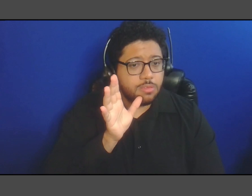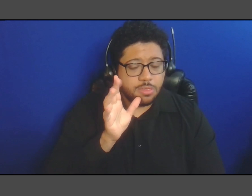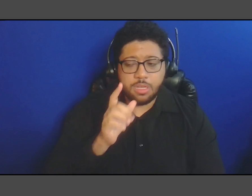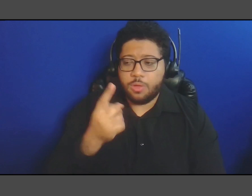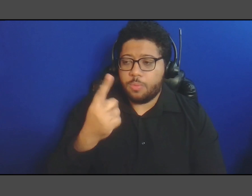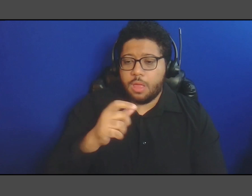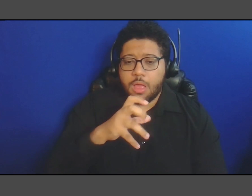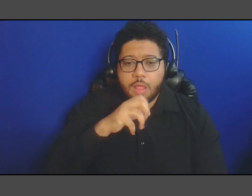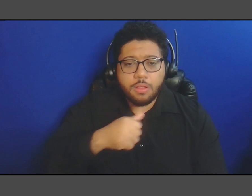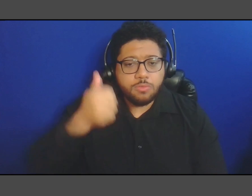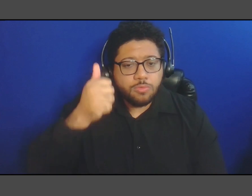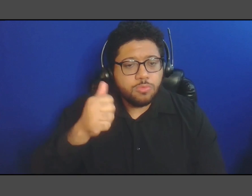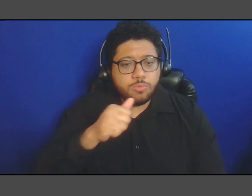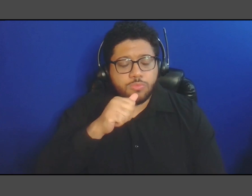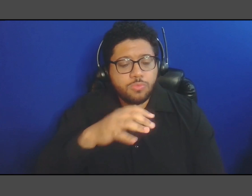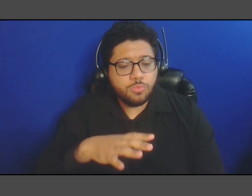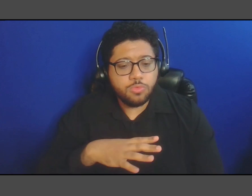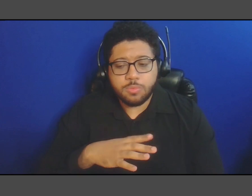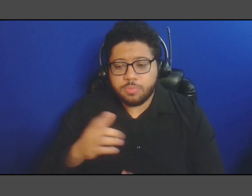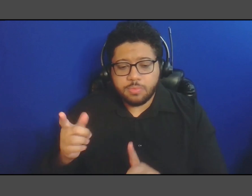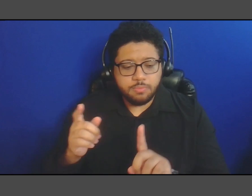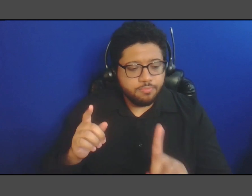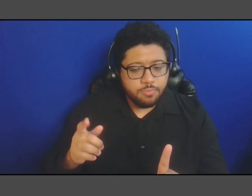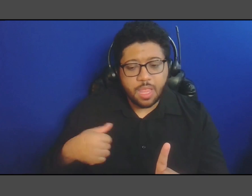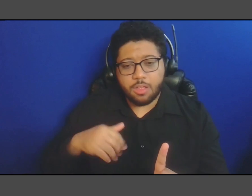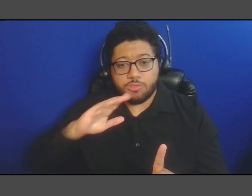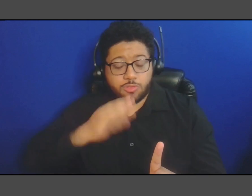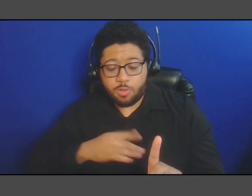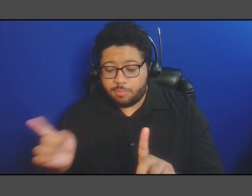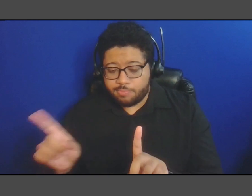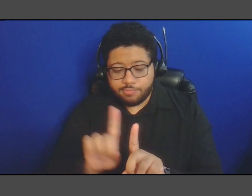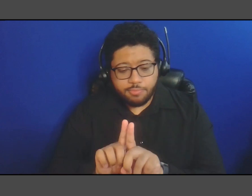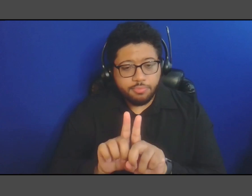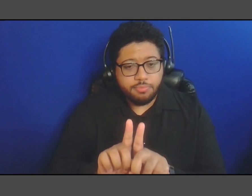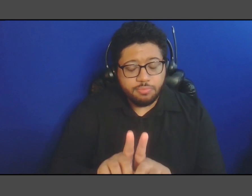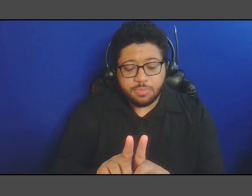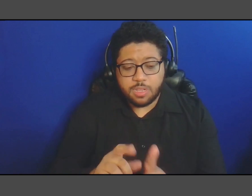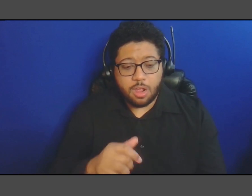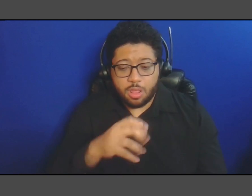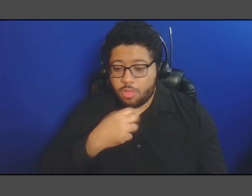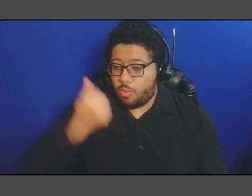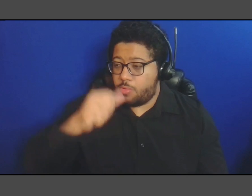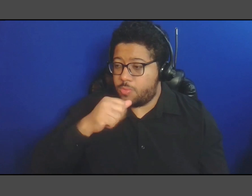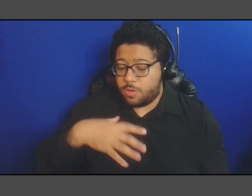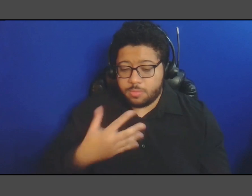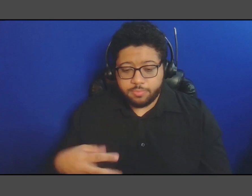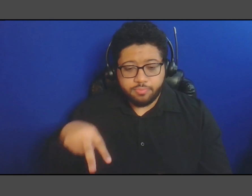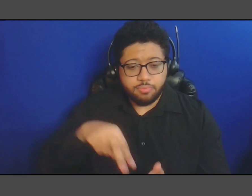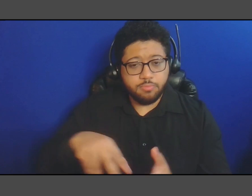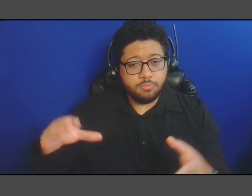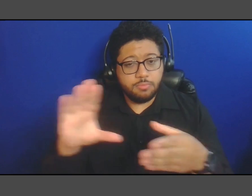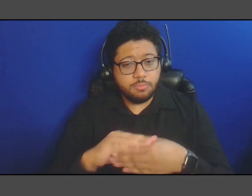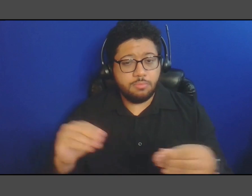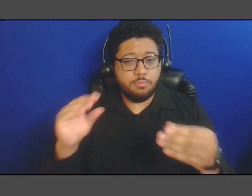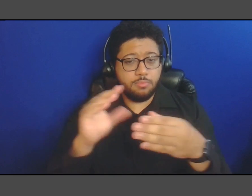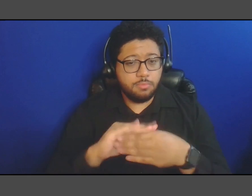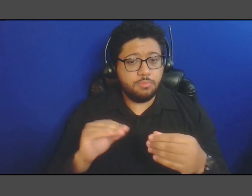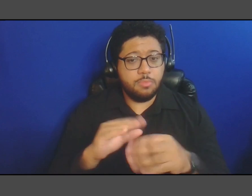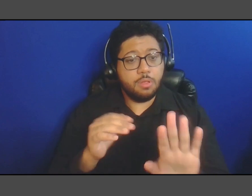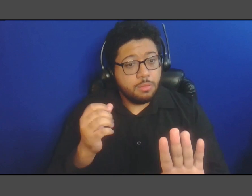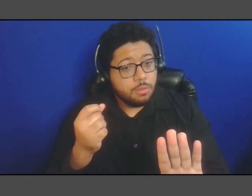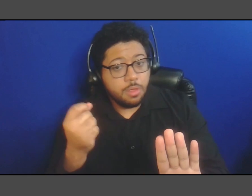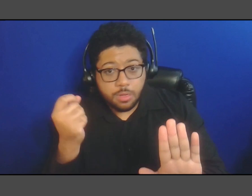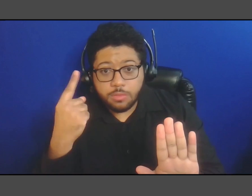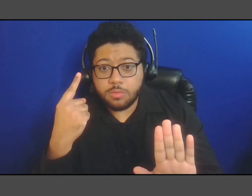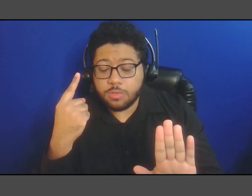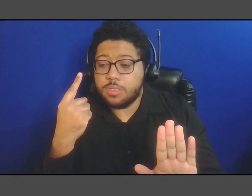daughter and stood up and told her story. And now you have to know that some of these folks had never spoken in